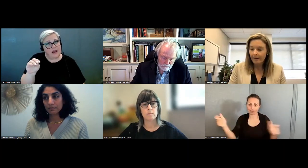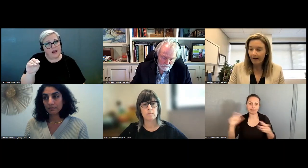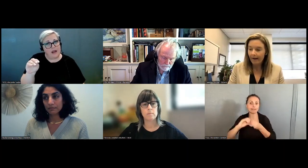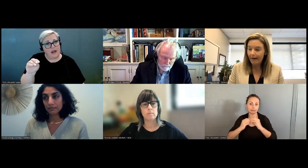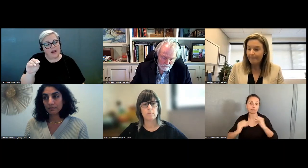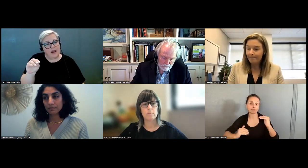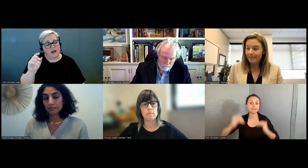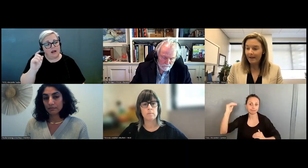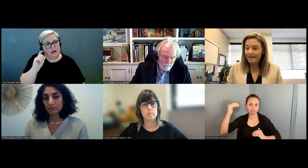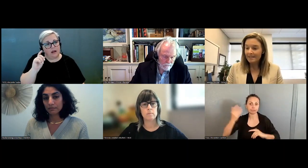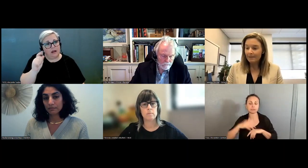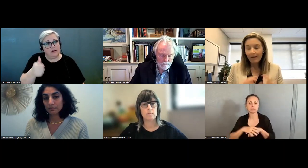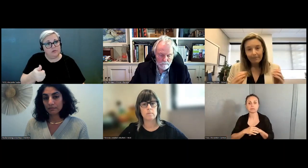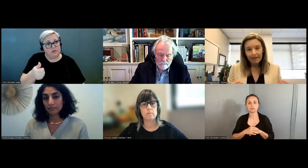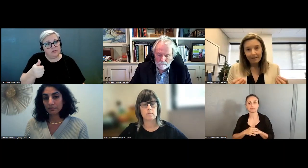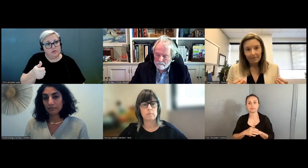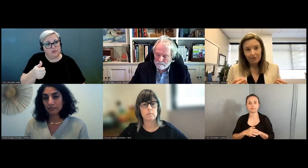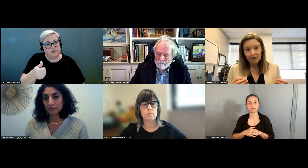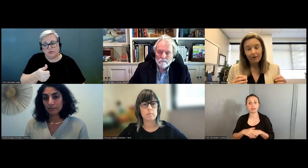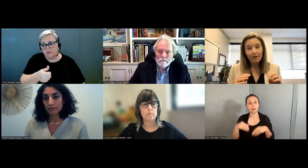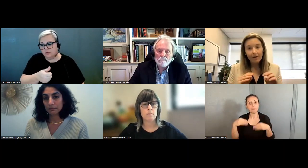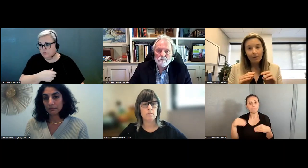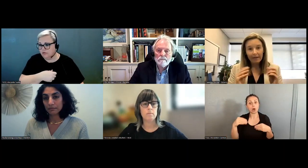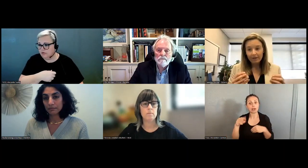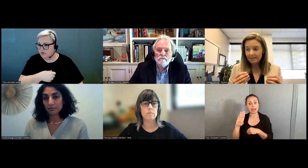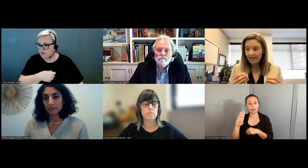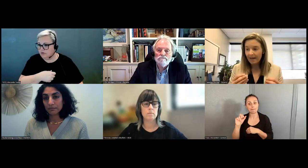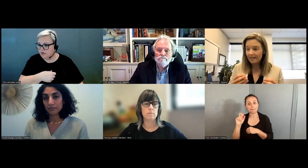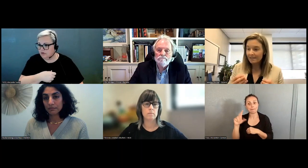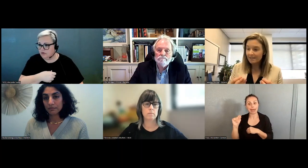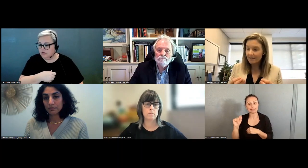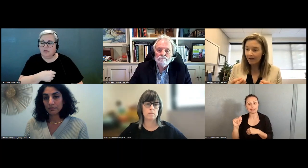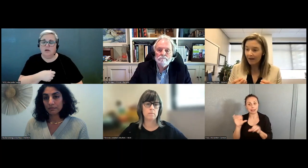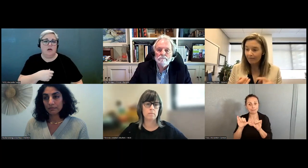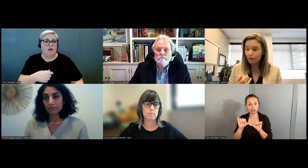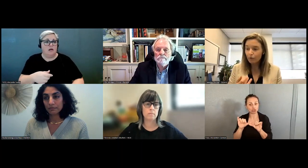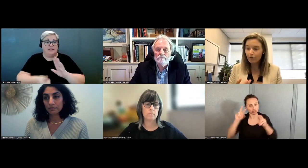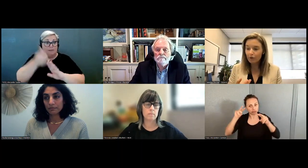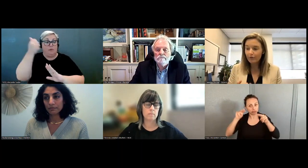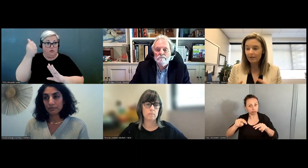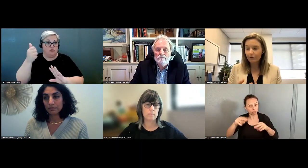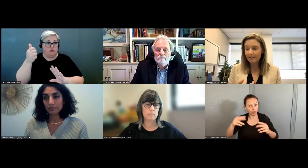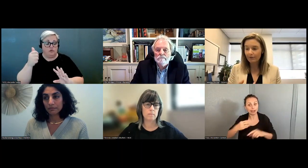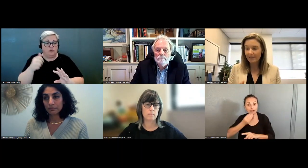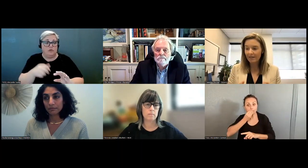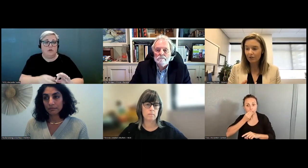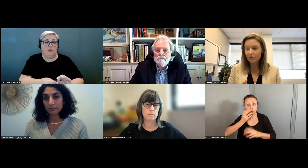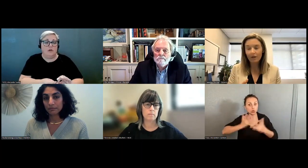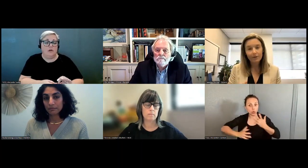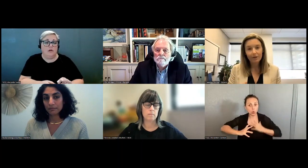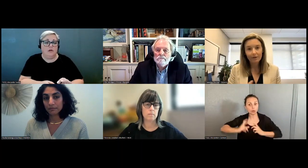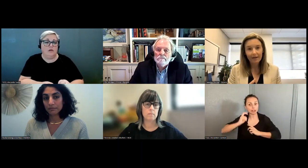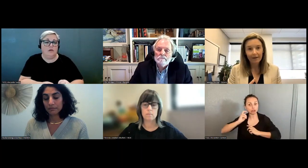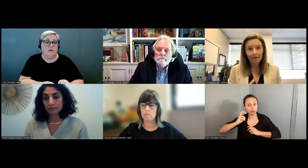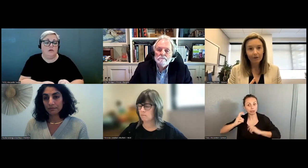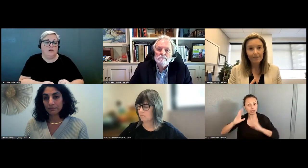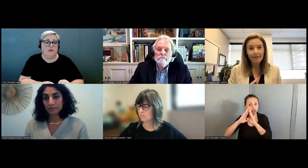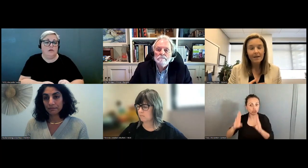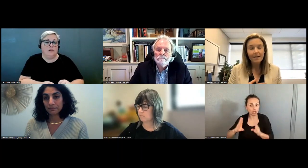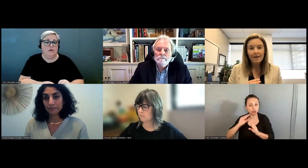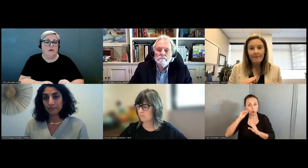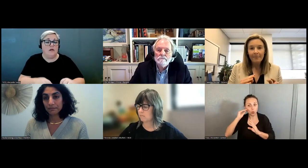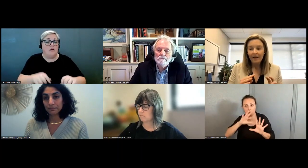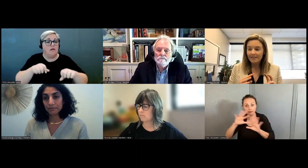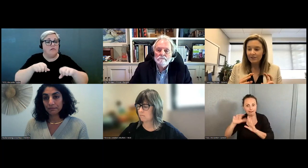higher. And the market basket measure, what it looks at is food, clothing, transportation, shelter, and other